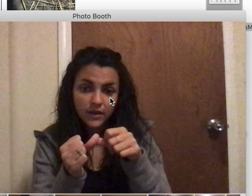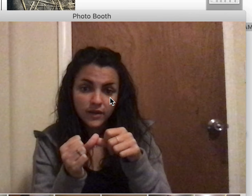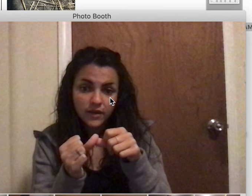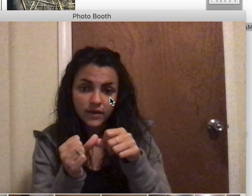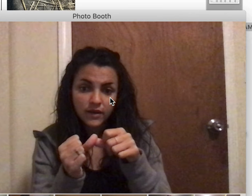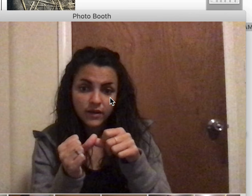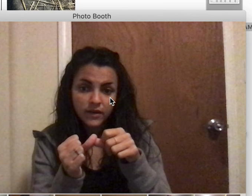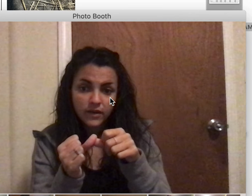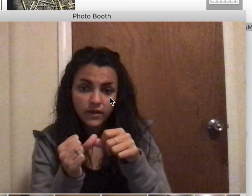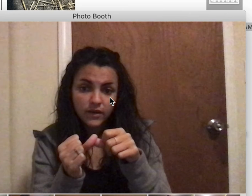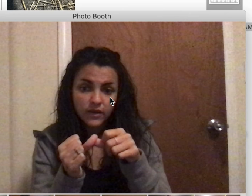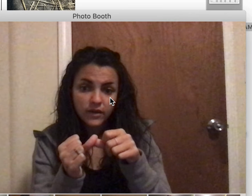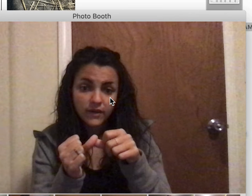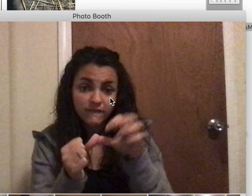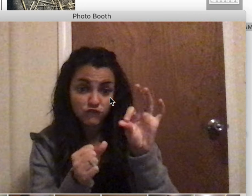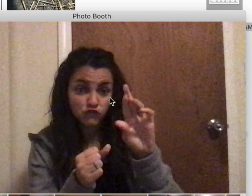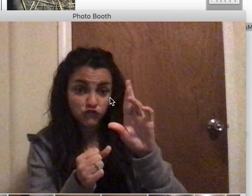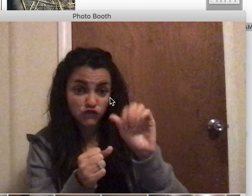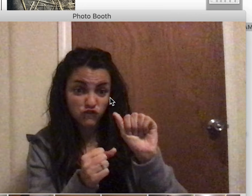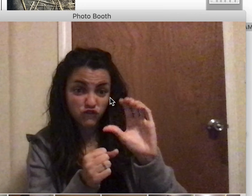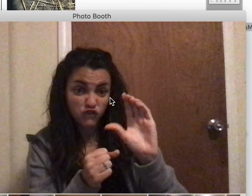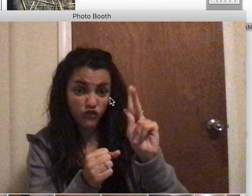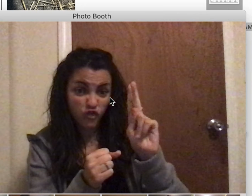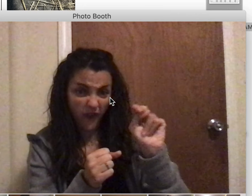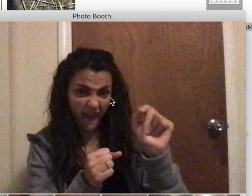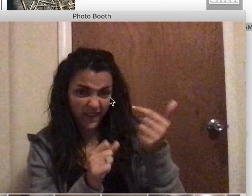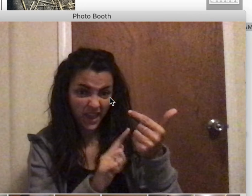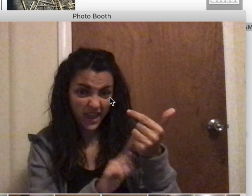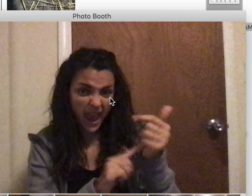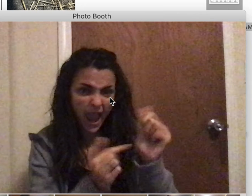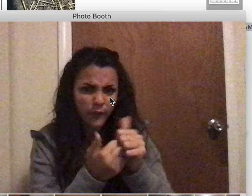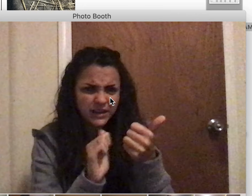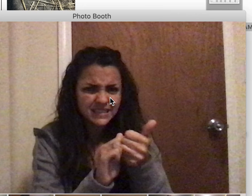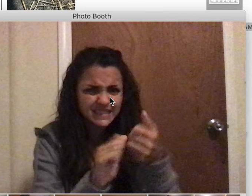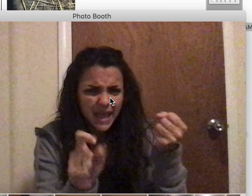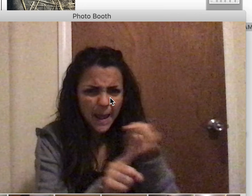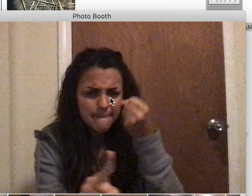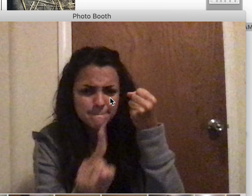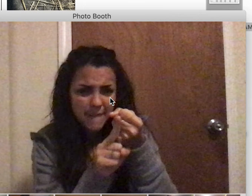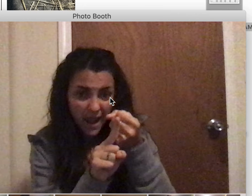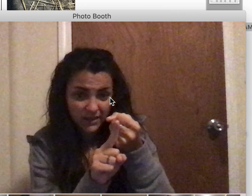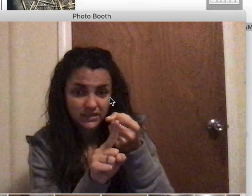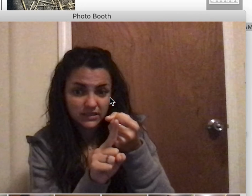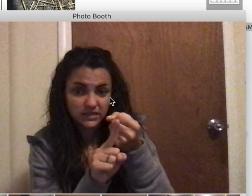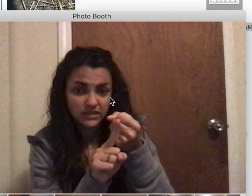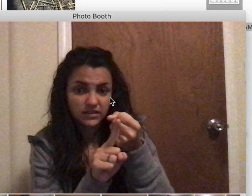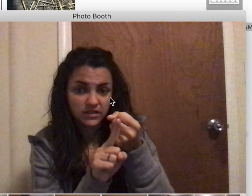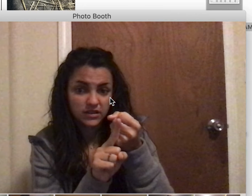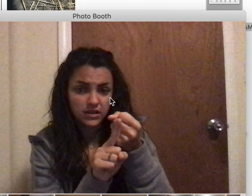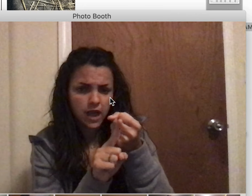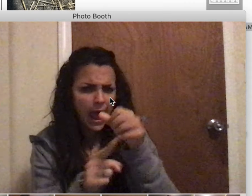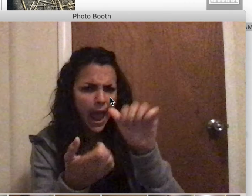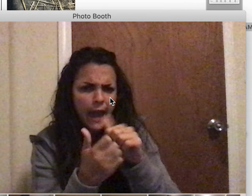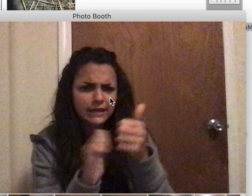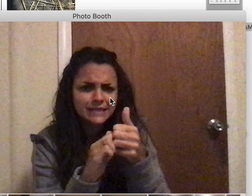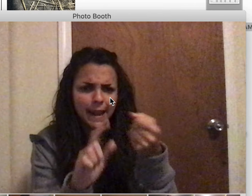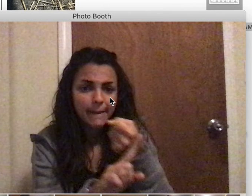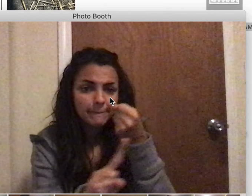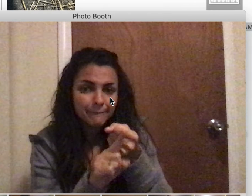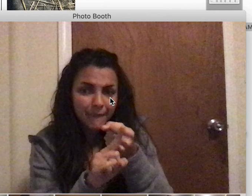to having hydraulic fracturing, having this method being done? What are the